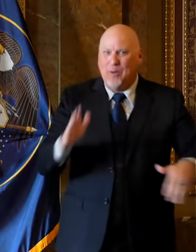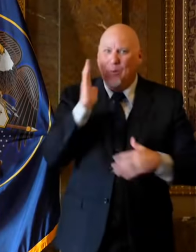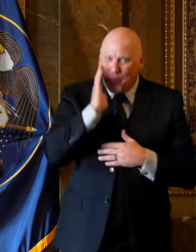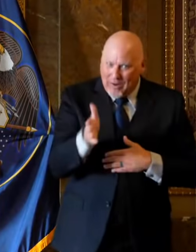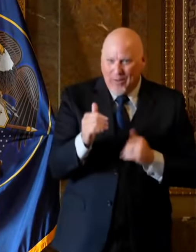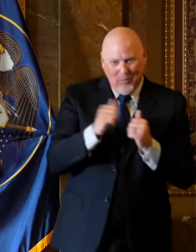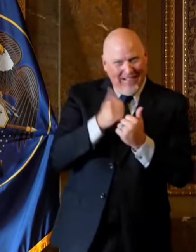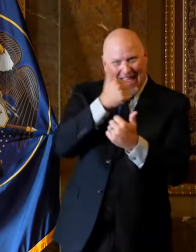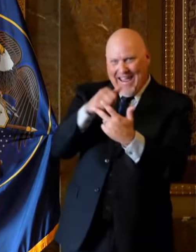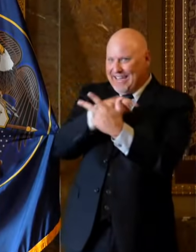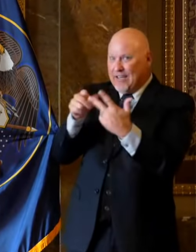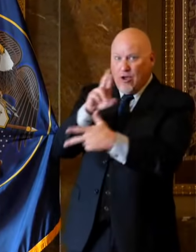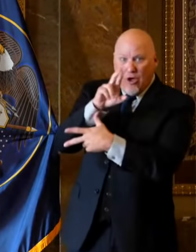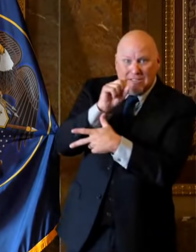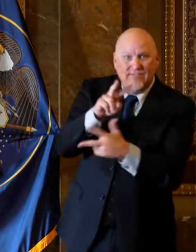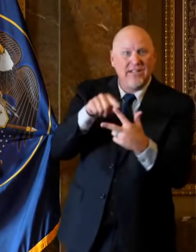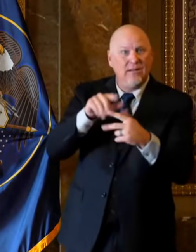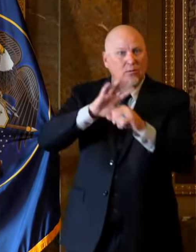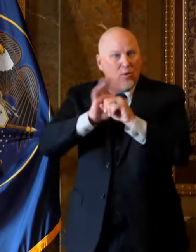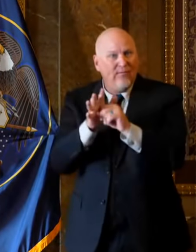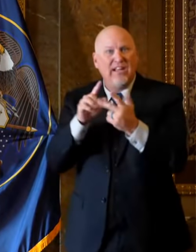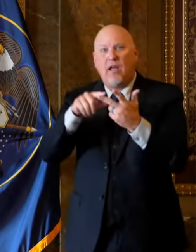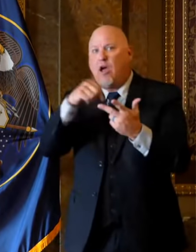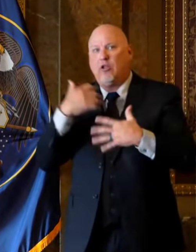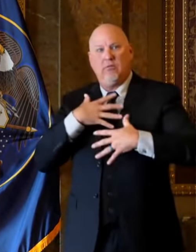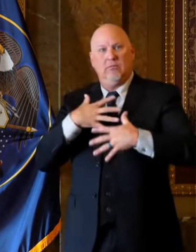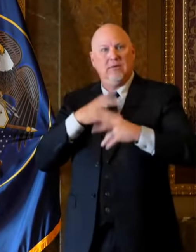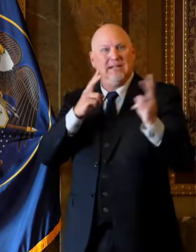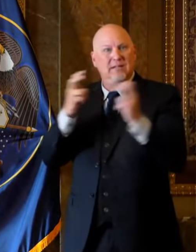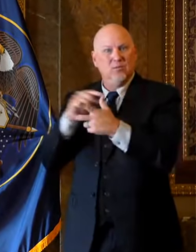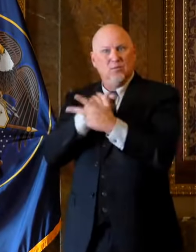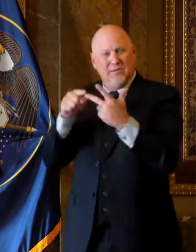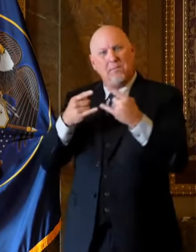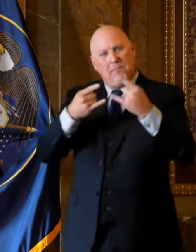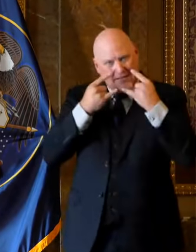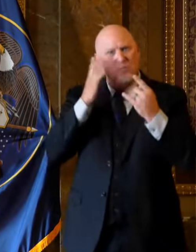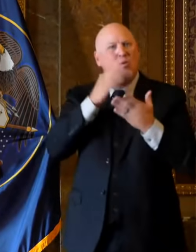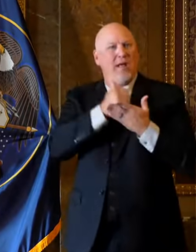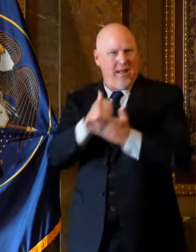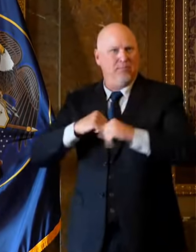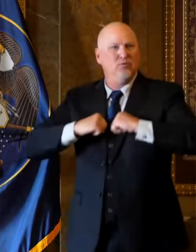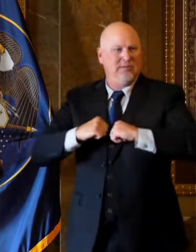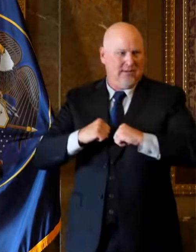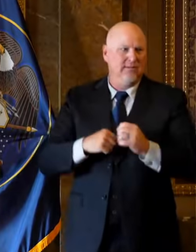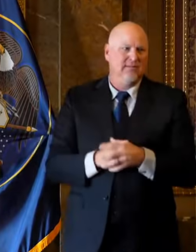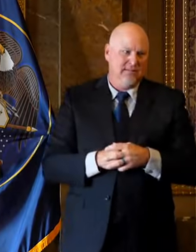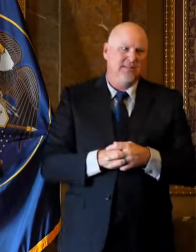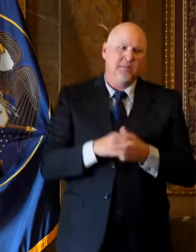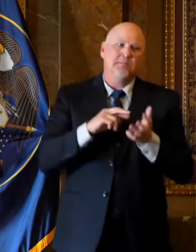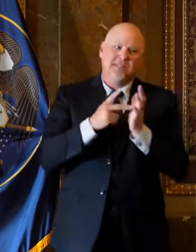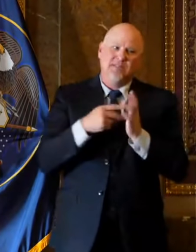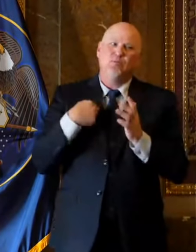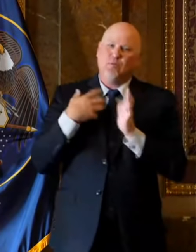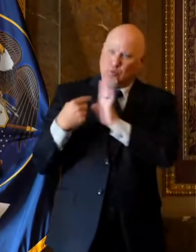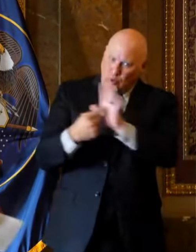sure that we have the necessary resources to care for Utah's children. Thank you.